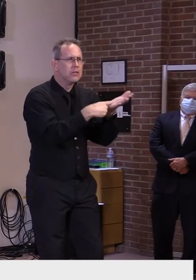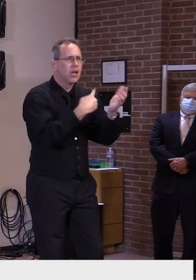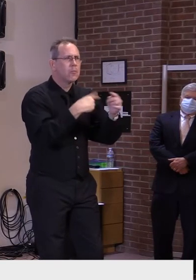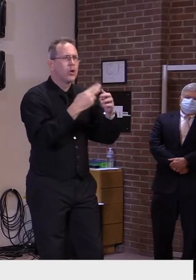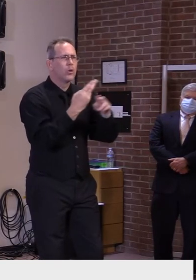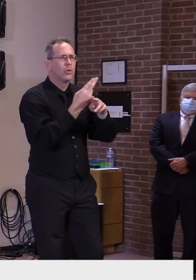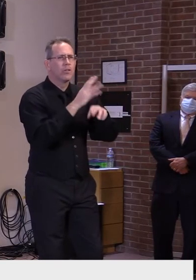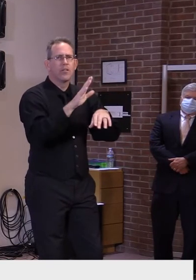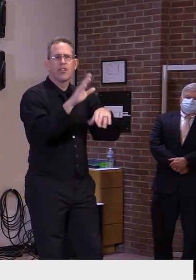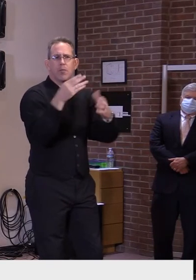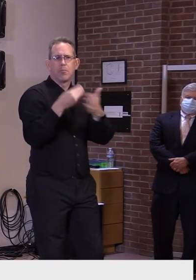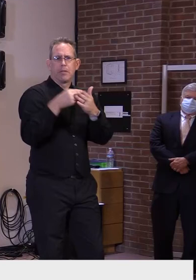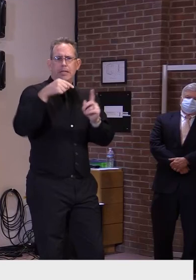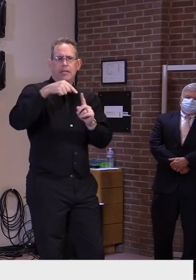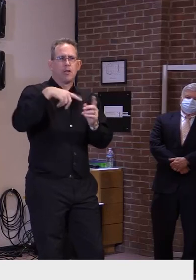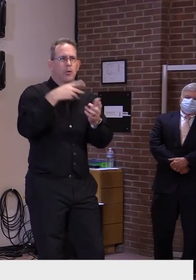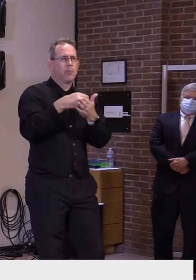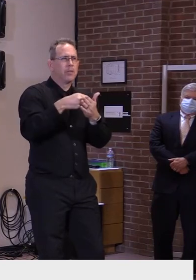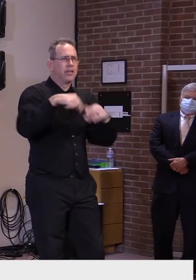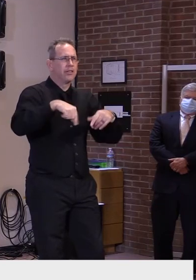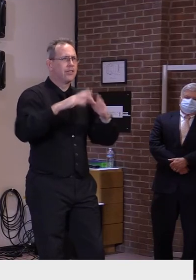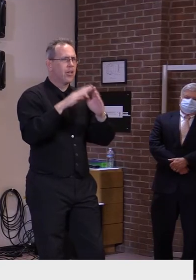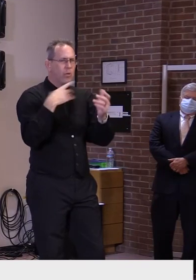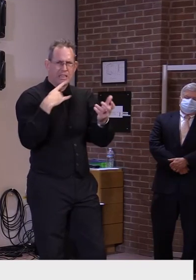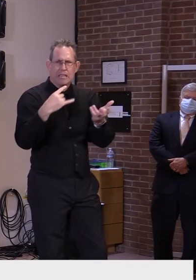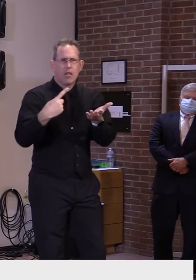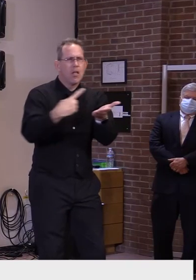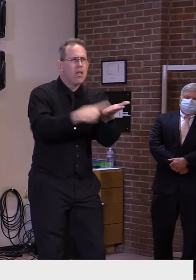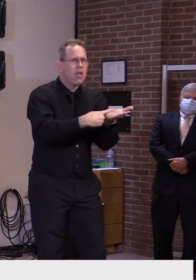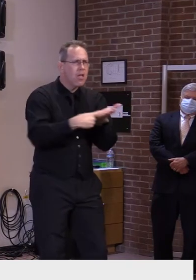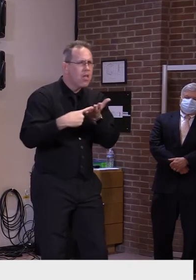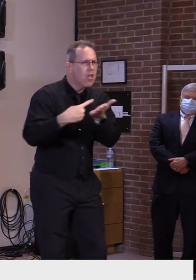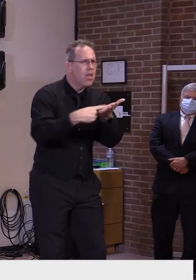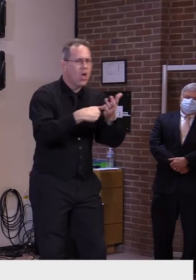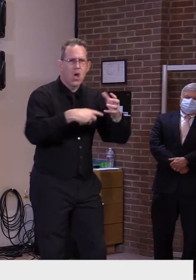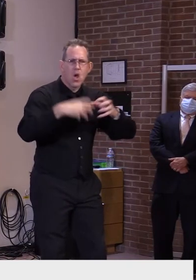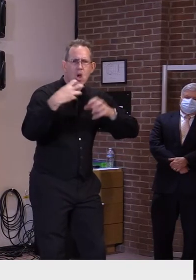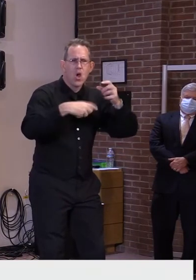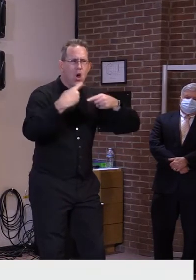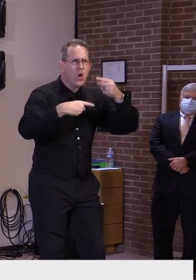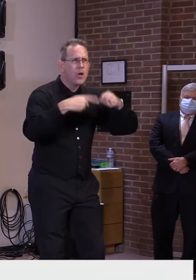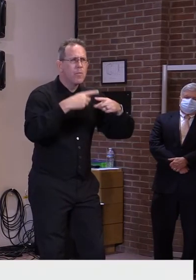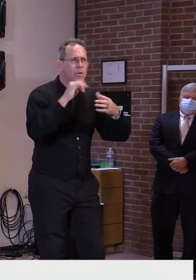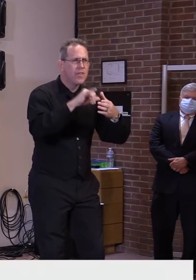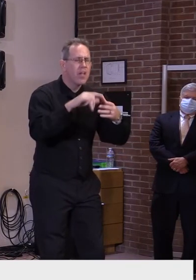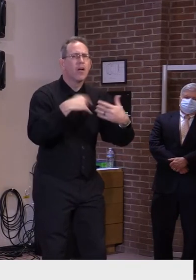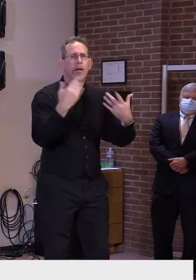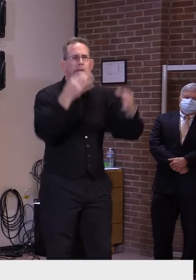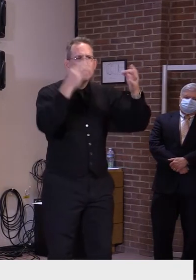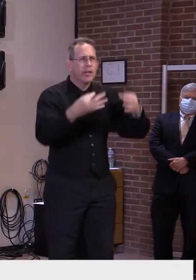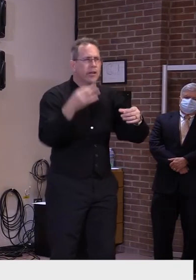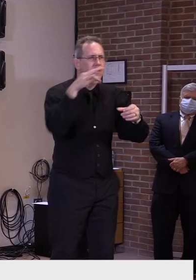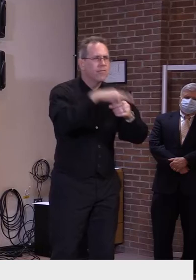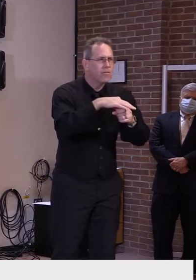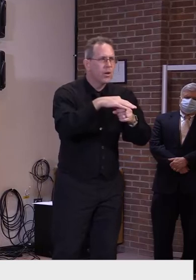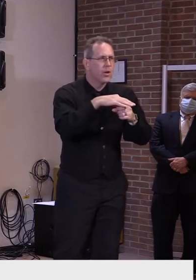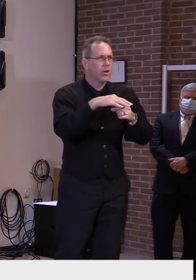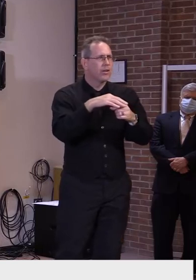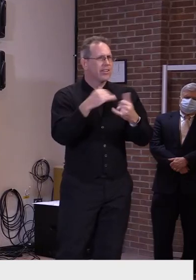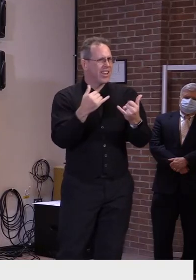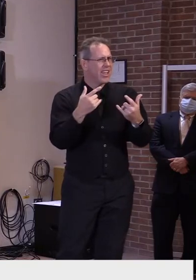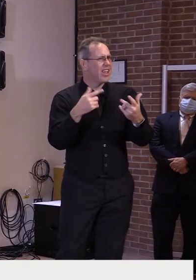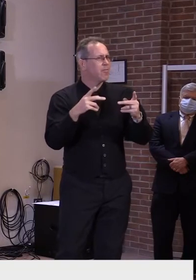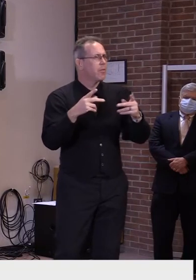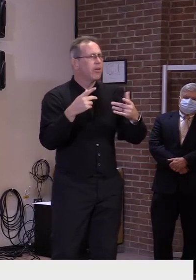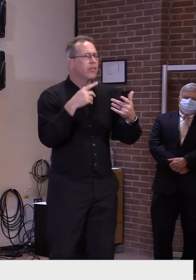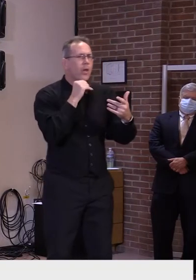community. So we hash it out, we talk, we argue, and we vote. Now it's a pandemic. People don't have a lot of time or money